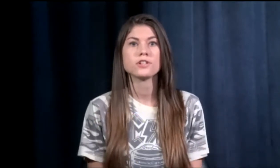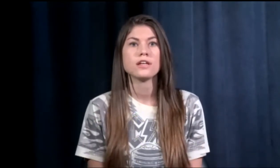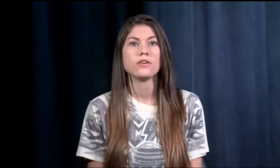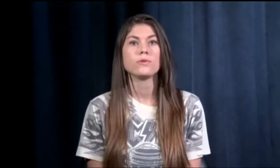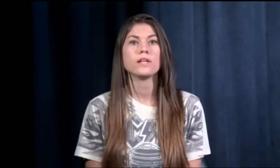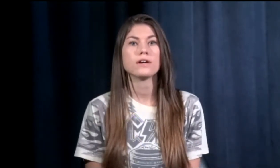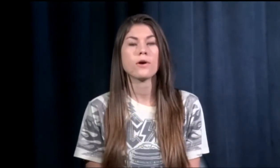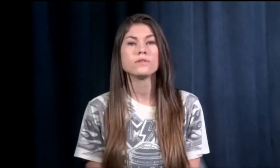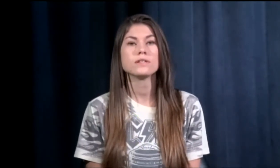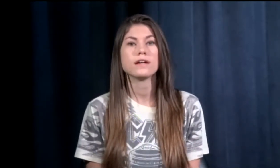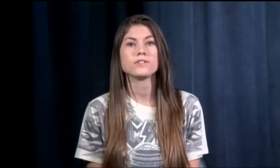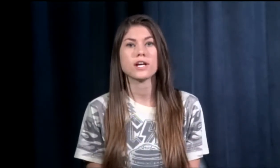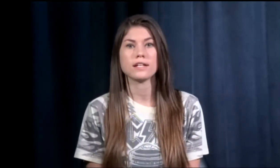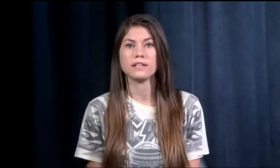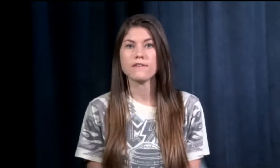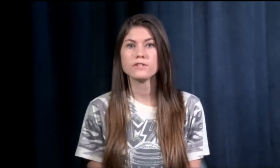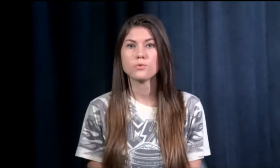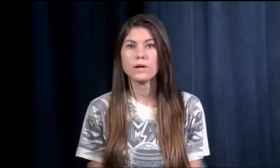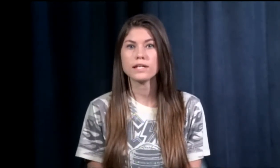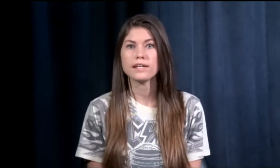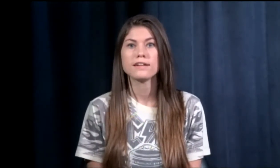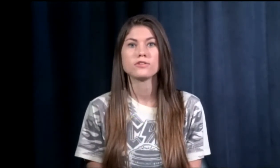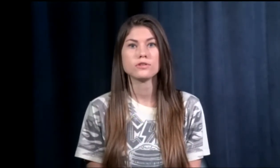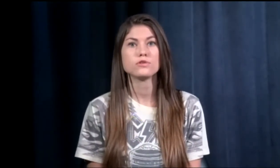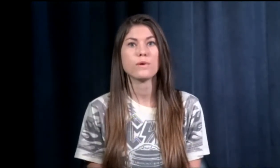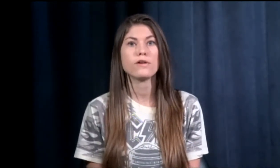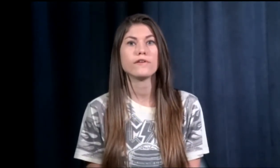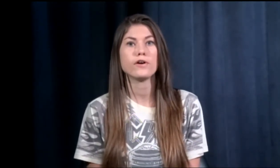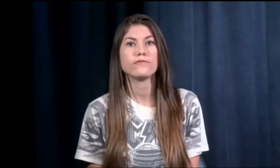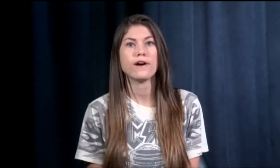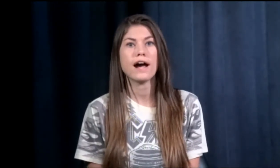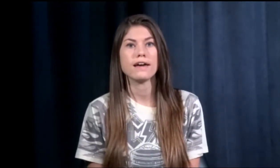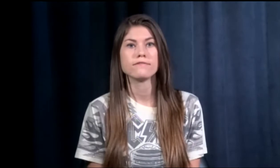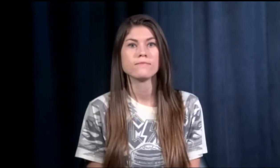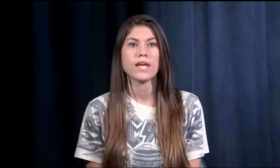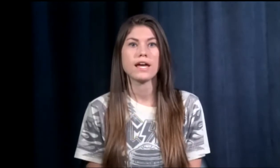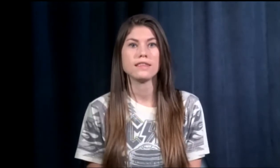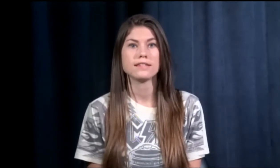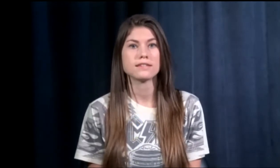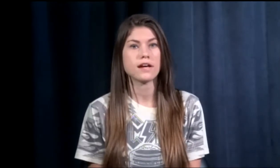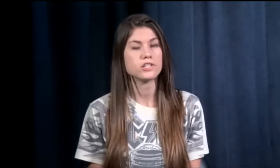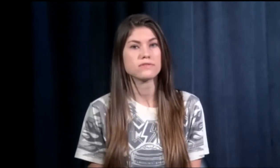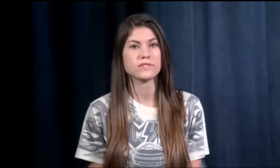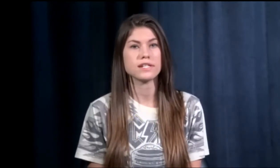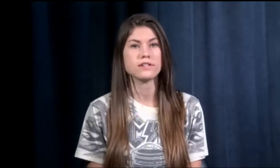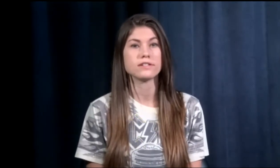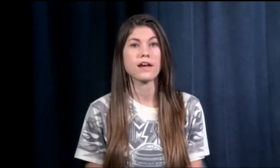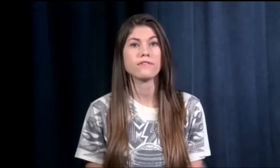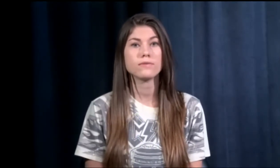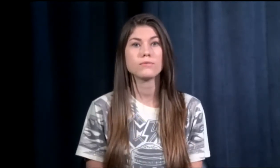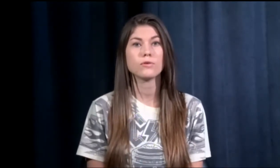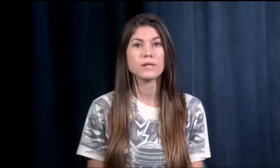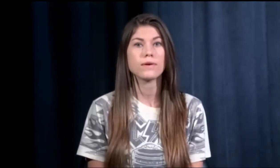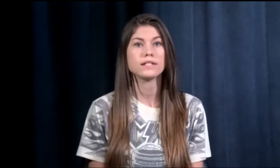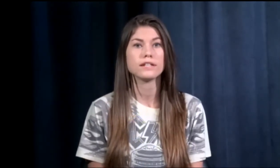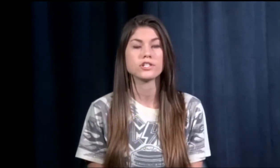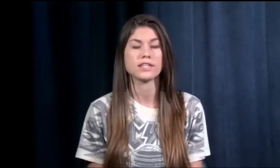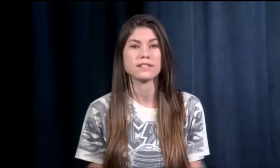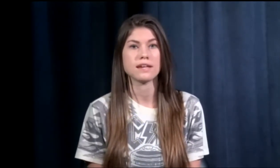You will go to lunch at 11:20 through 12:05. And this is not just for seniors. Everyone will be going to lunch at that same